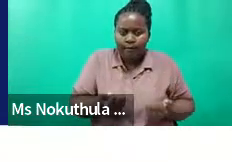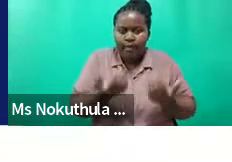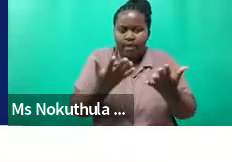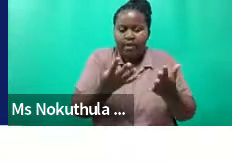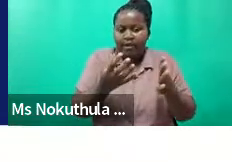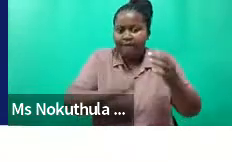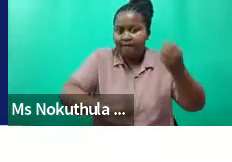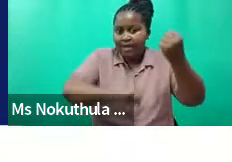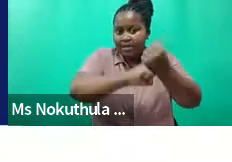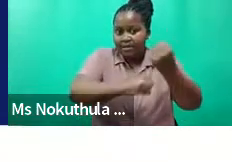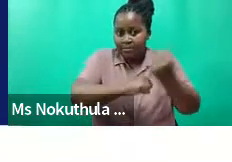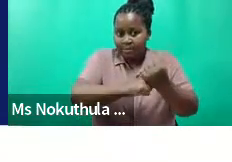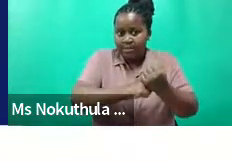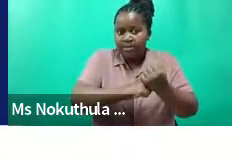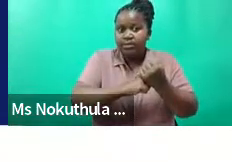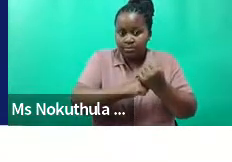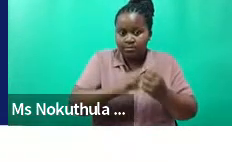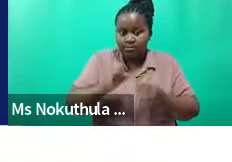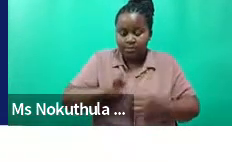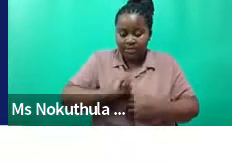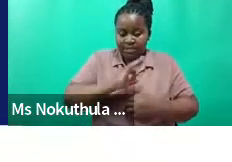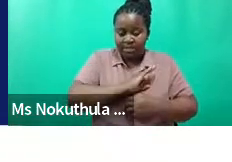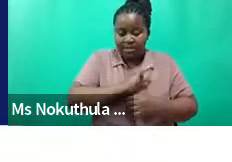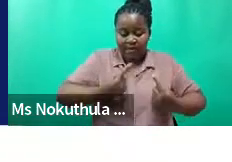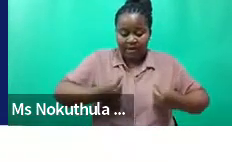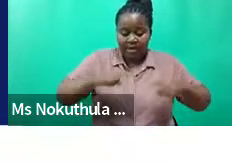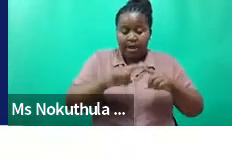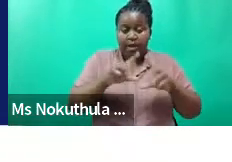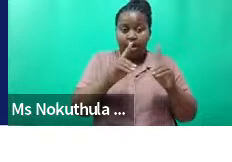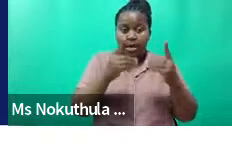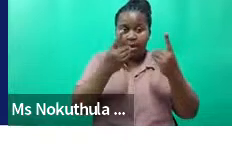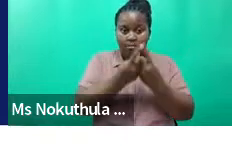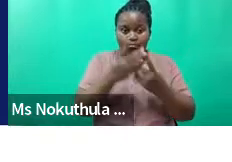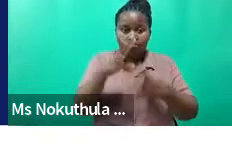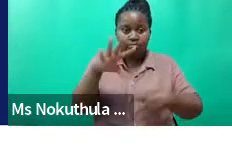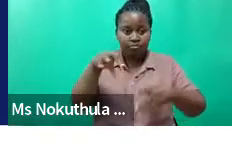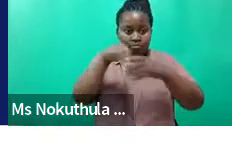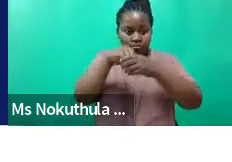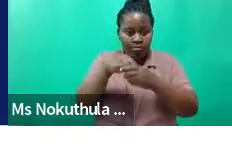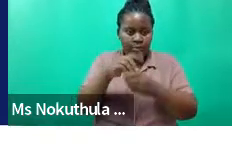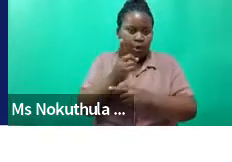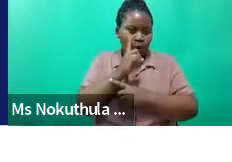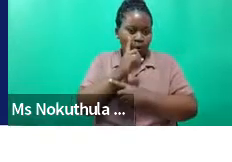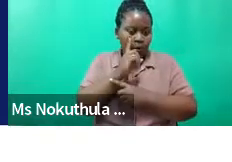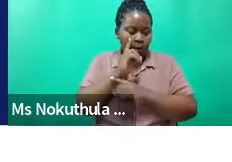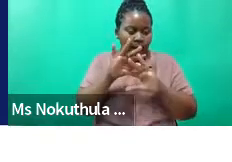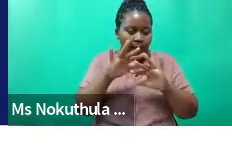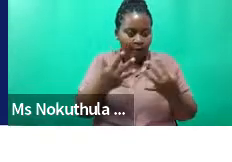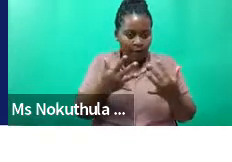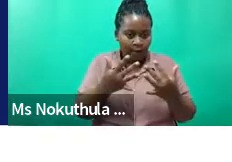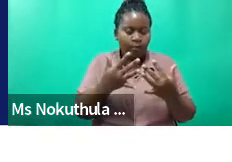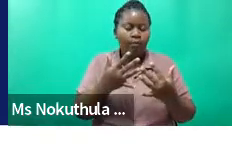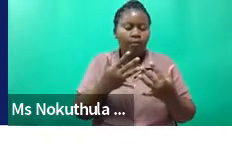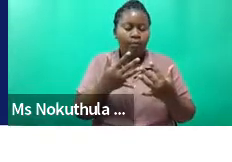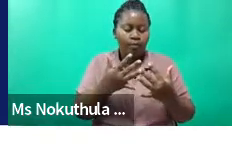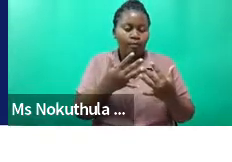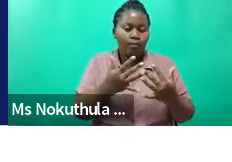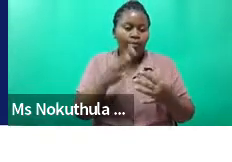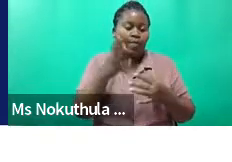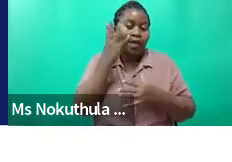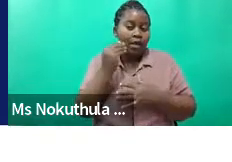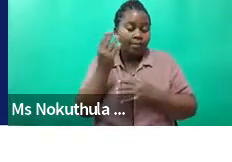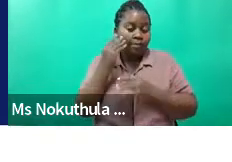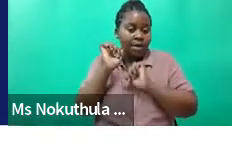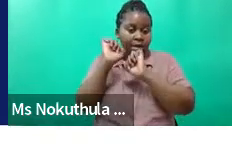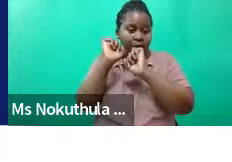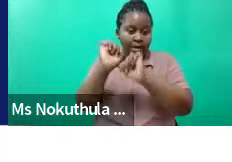colleagues in our department have come on board, and we are actually looking at how do we practically looking at her experiences, looking at